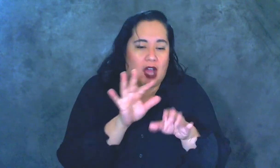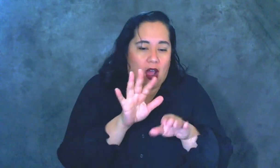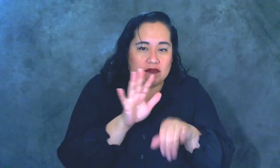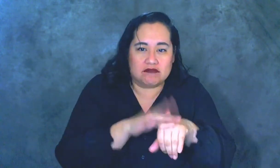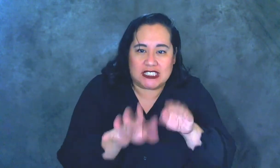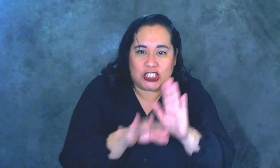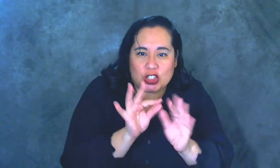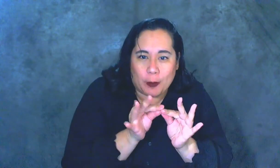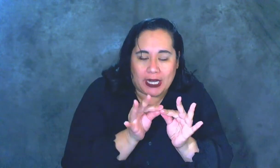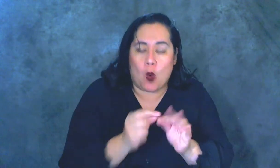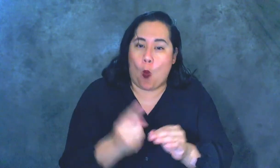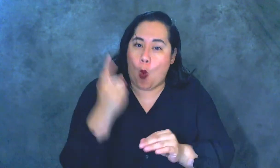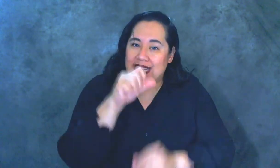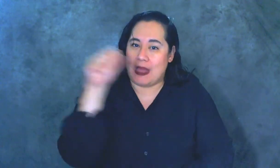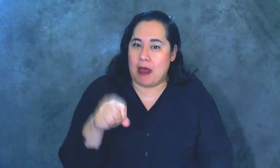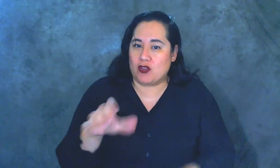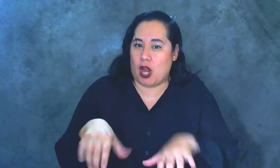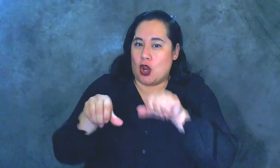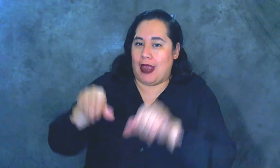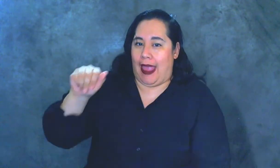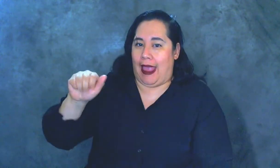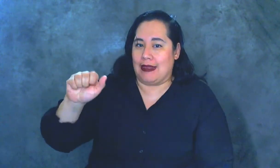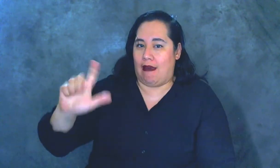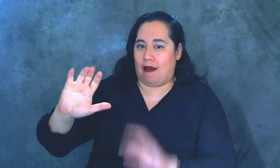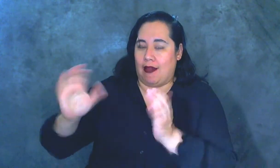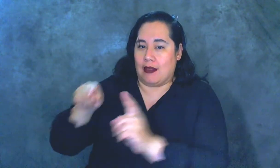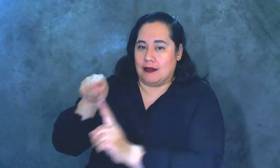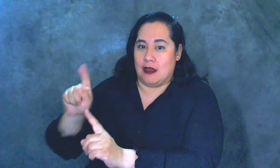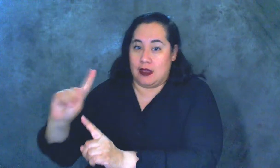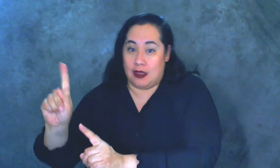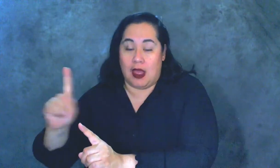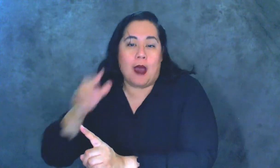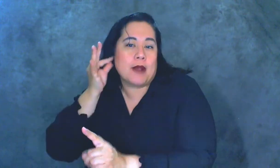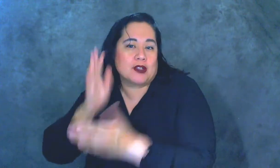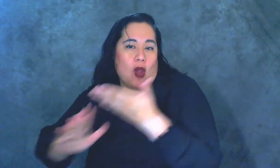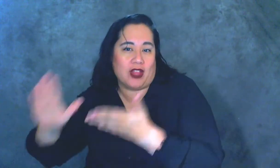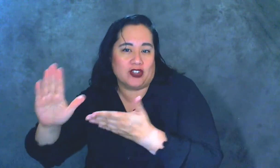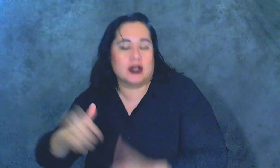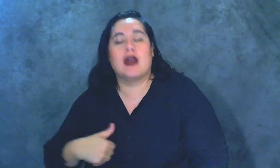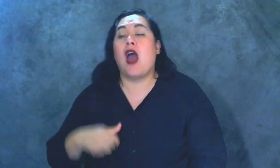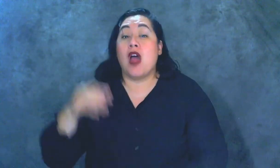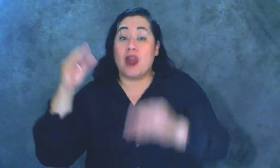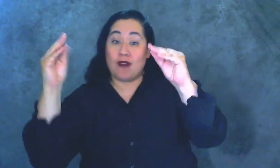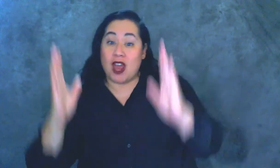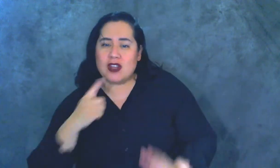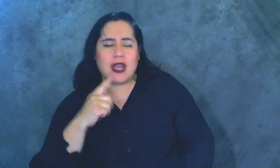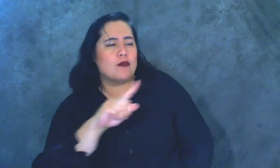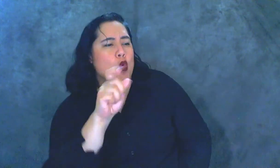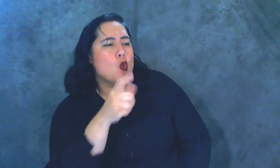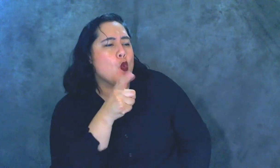I took an ASL class at Pierce College. The professor said, "Who wants to be an interpreter?"